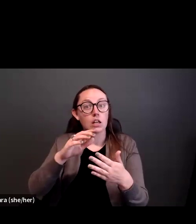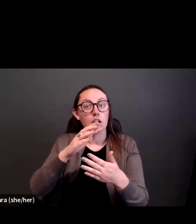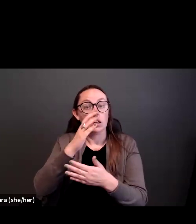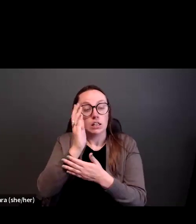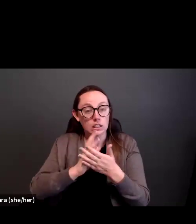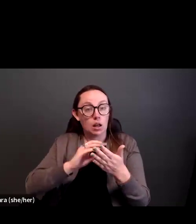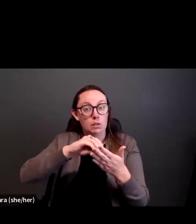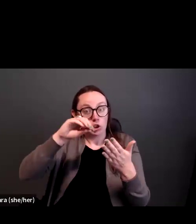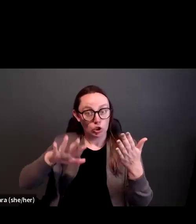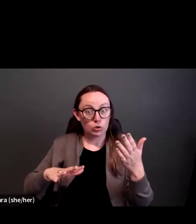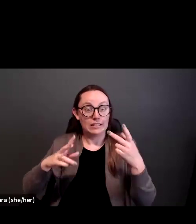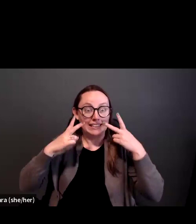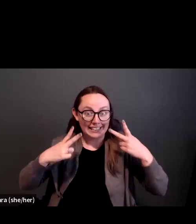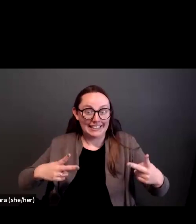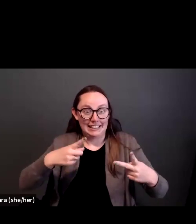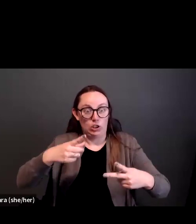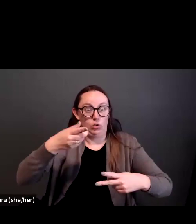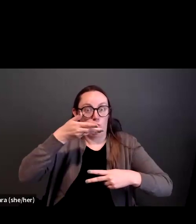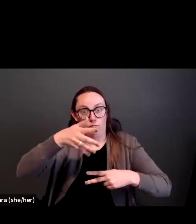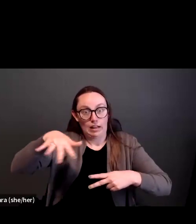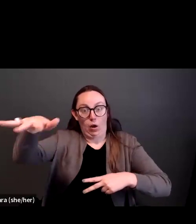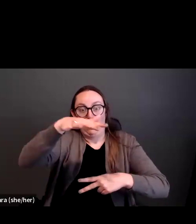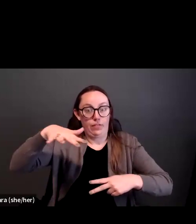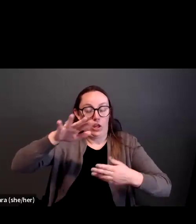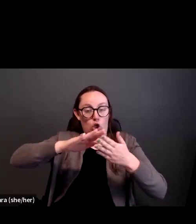tables. Yes. So Sure.